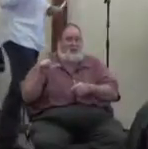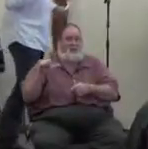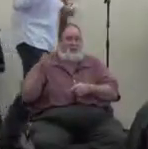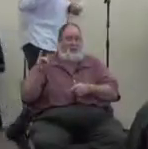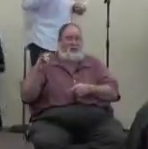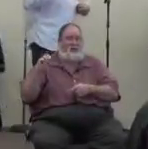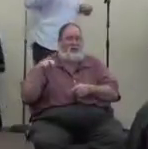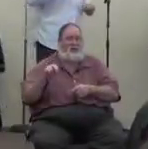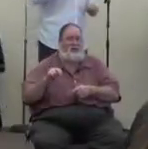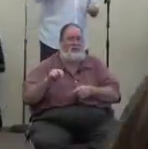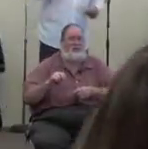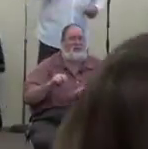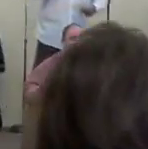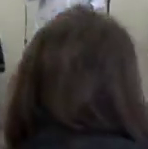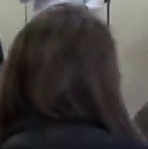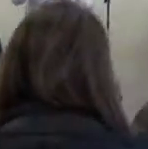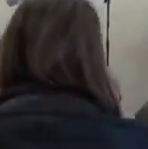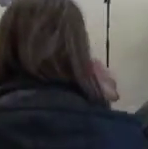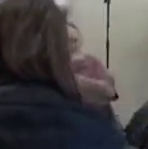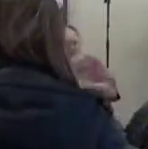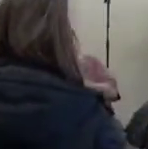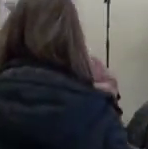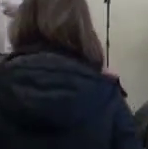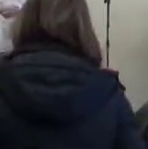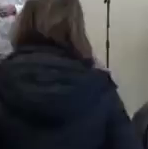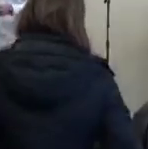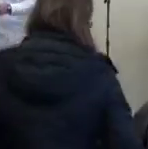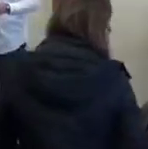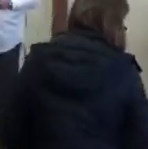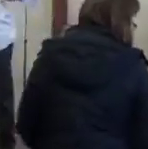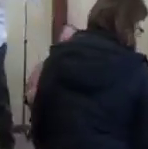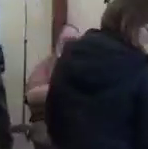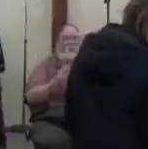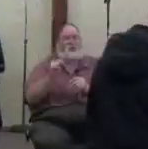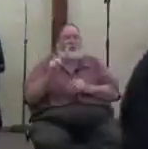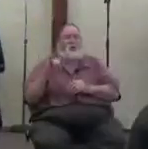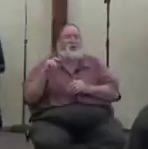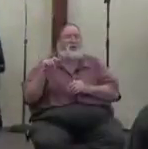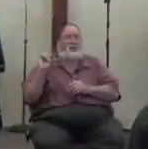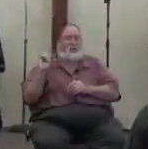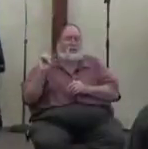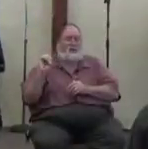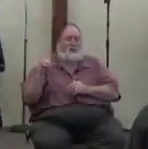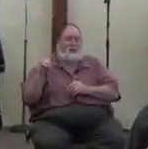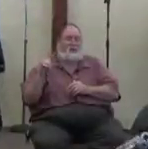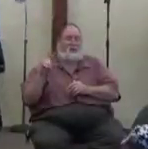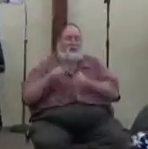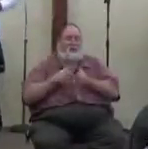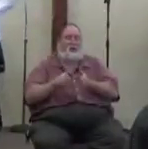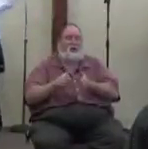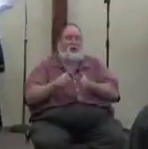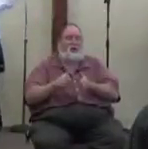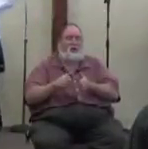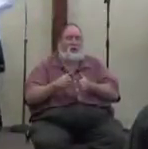It came to us through United Way, and the mayor found out about it somehow and got a